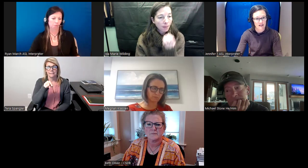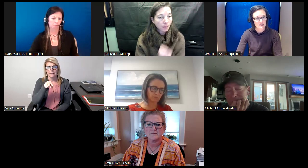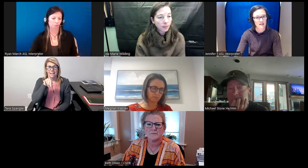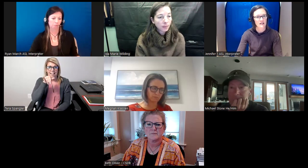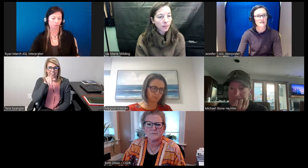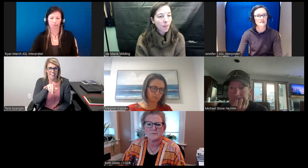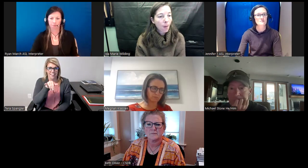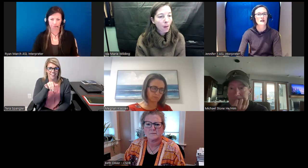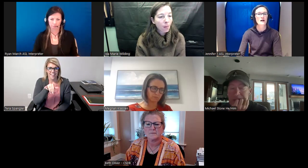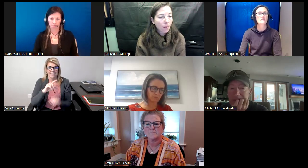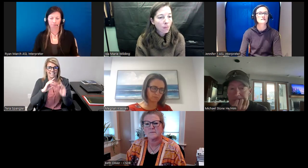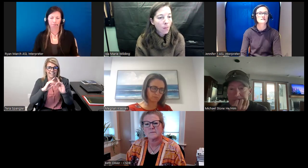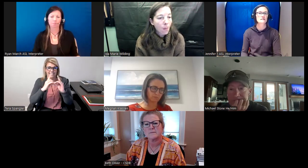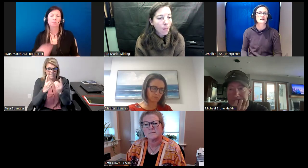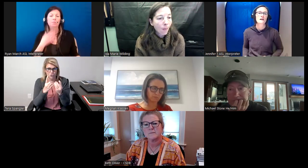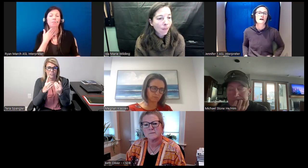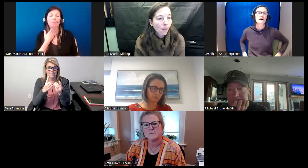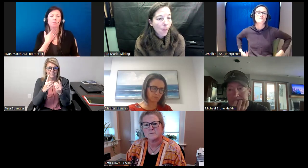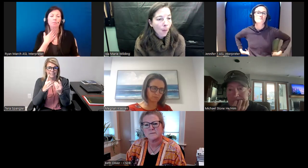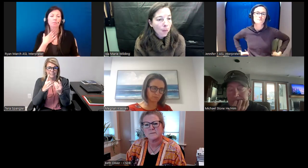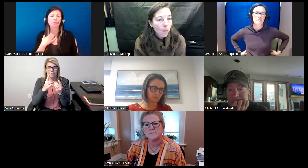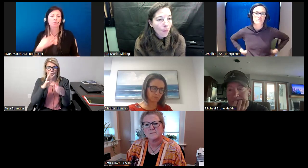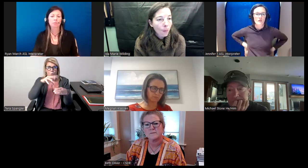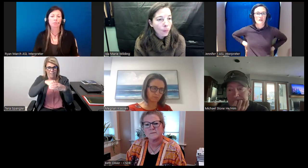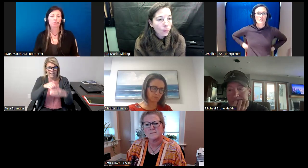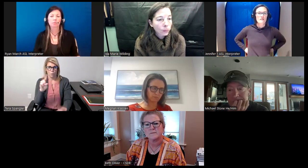my understanding is because